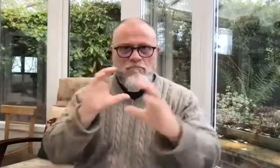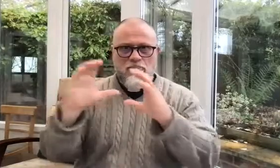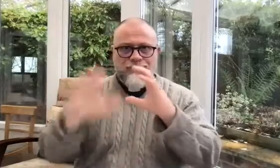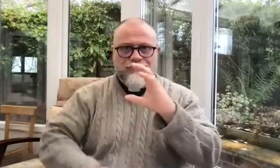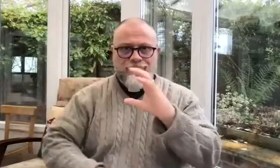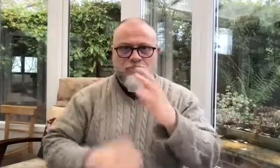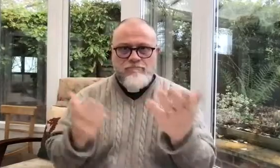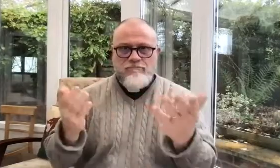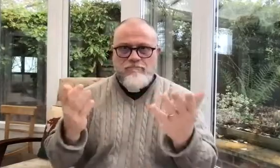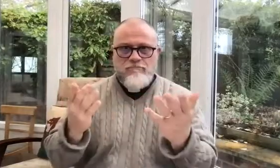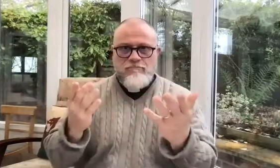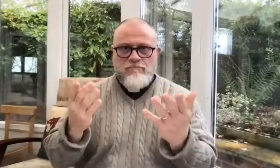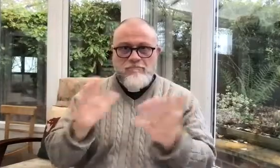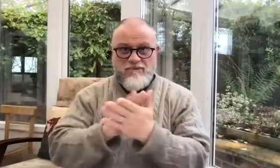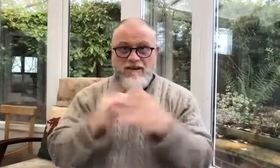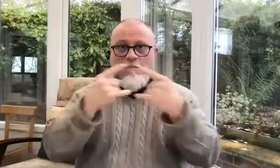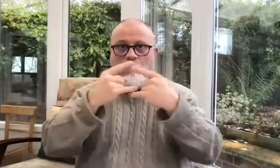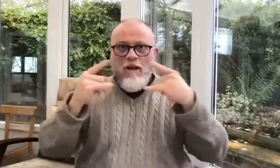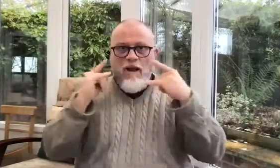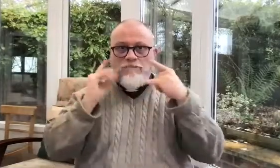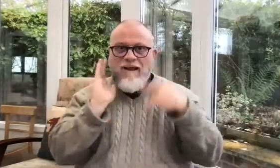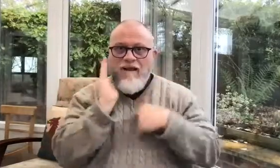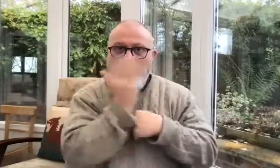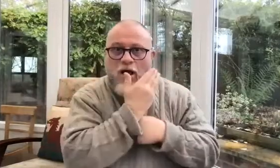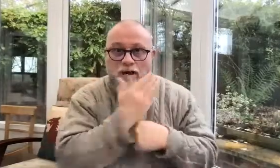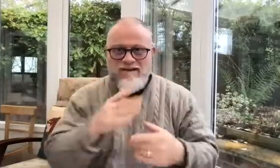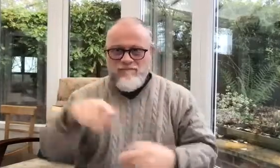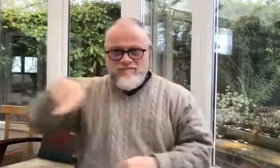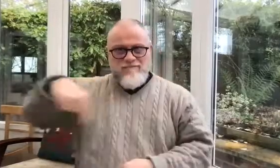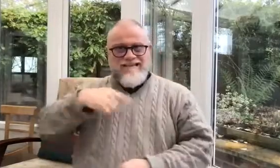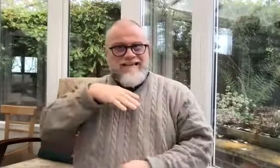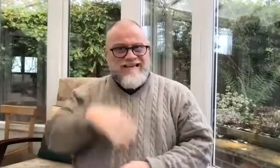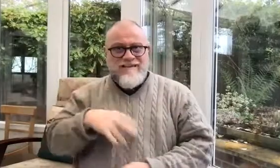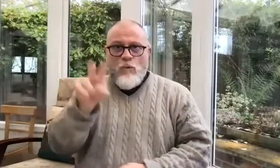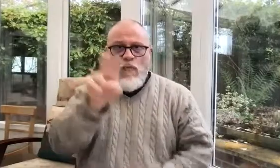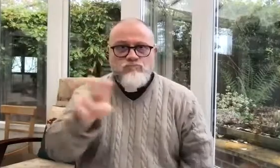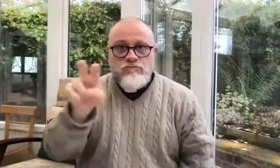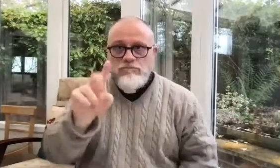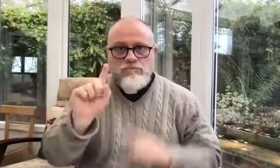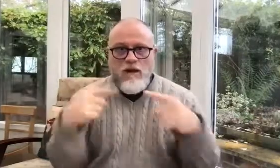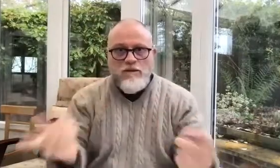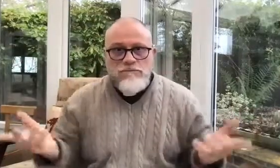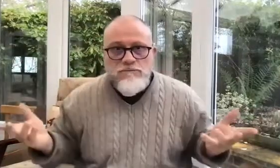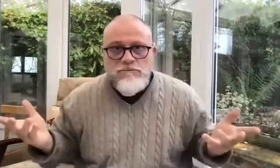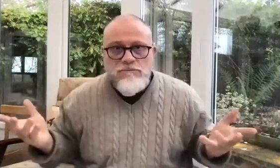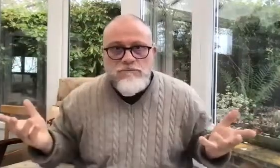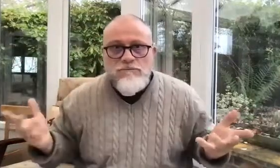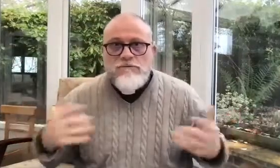pubs. But it's a real difficulty regarding communication because the mask covers the face. We can't lip